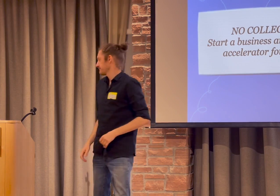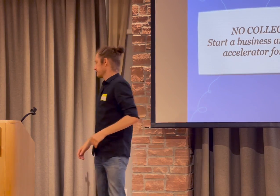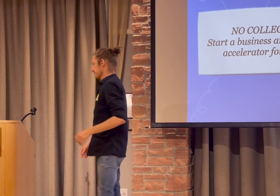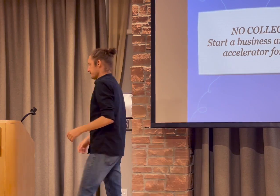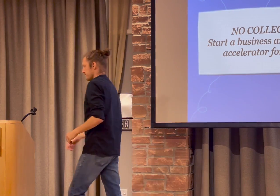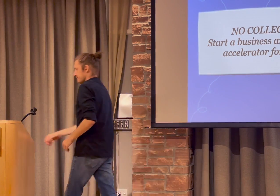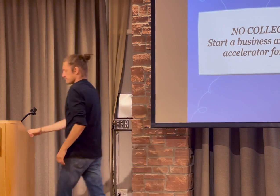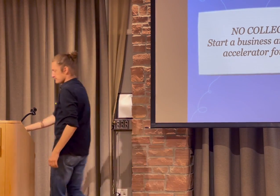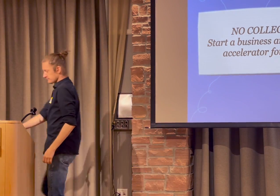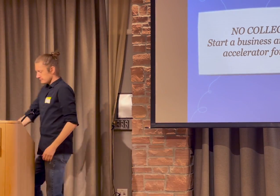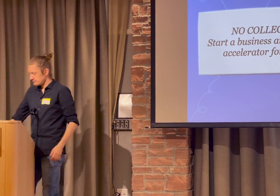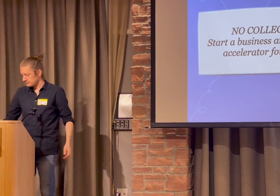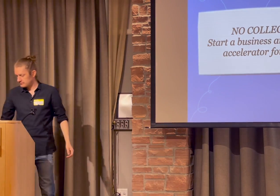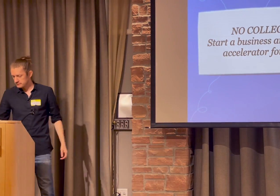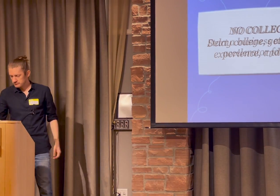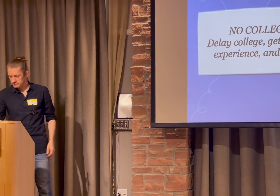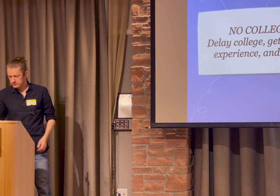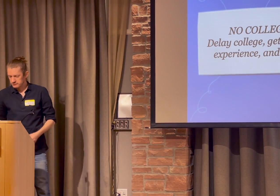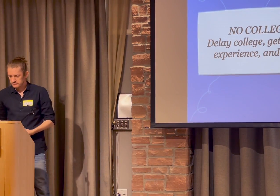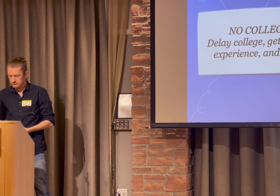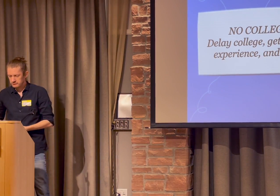It is competitive, just so you know, but it is an option.